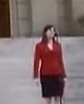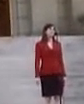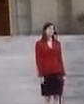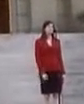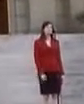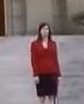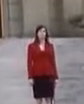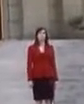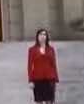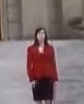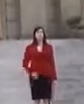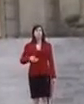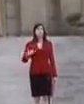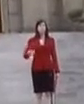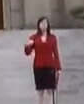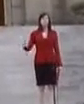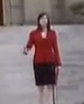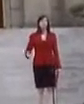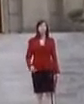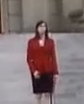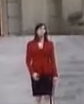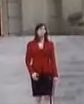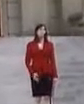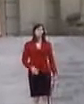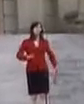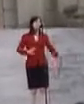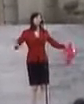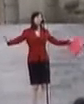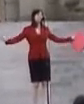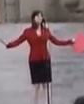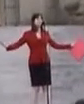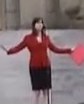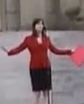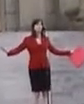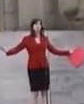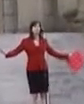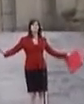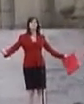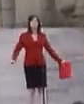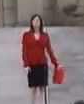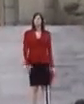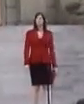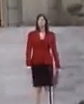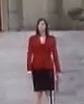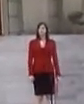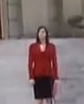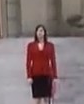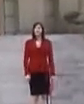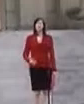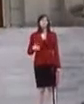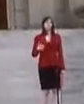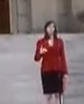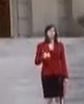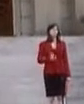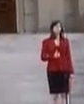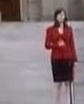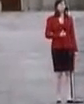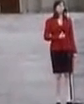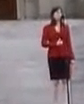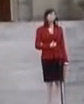session at 10 o'clock in the morning, ready to speak to a bill that had nothing to do with vaginas, and